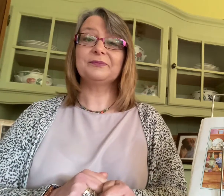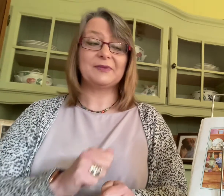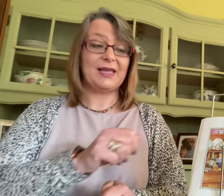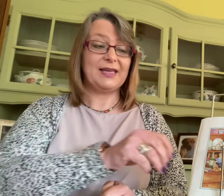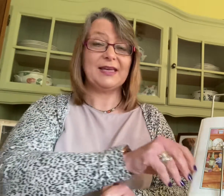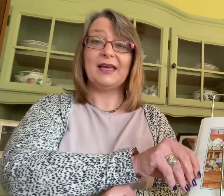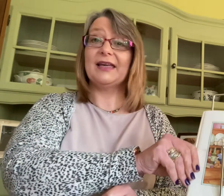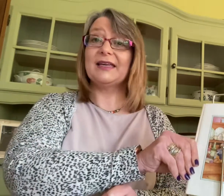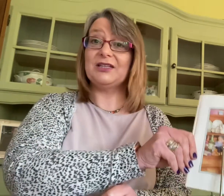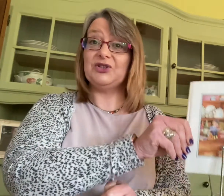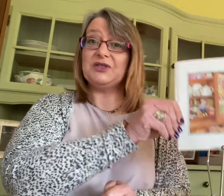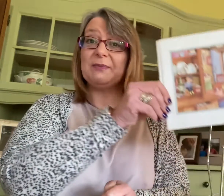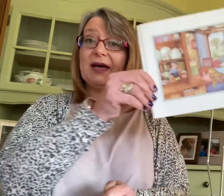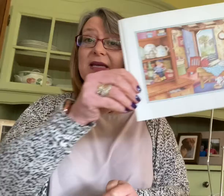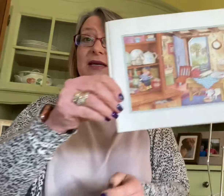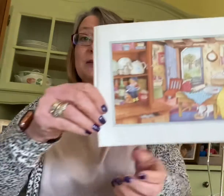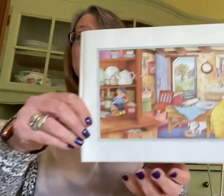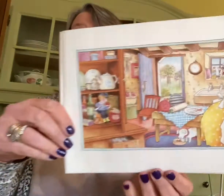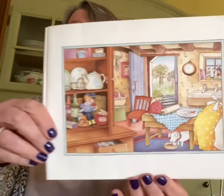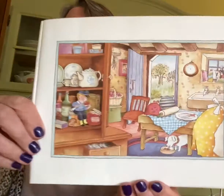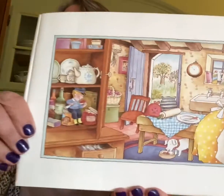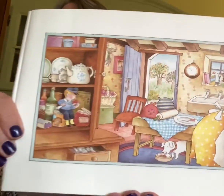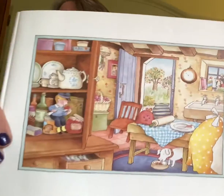Can you spy Mother Hubbard?